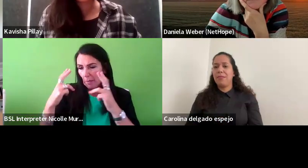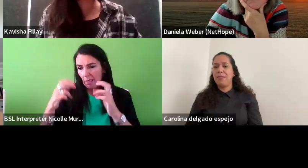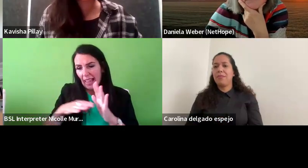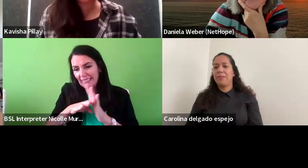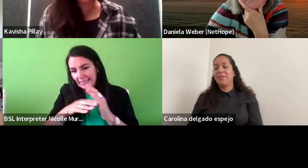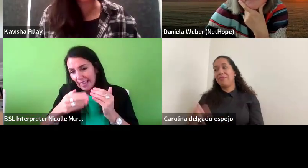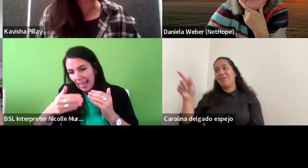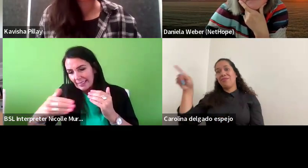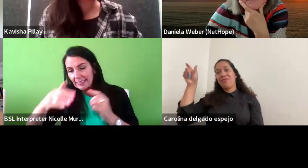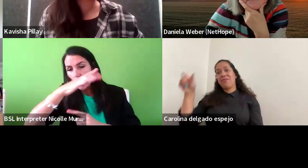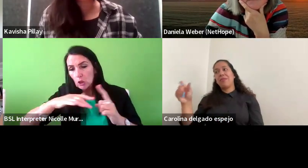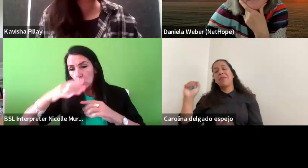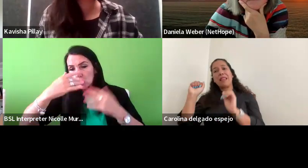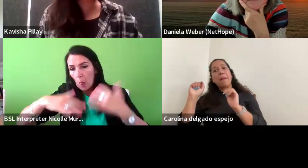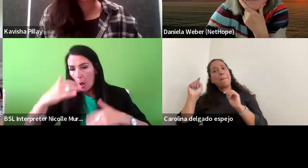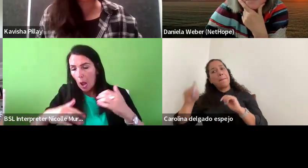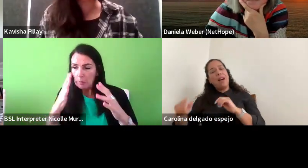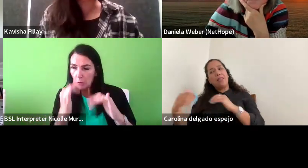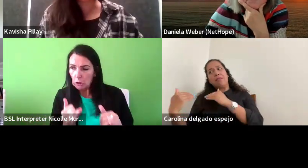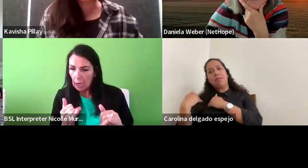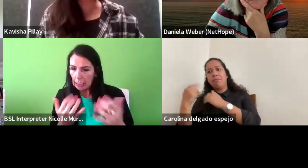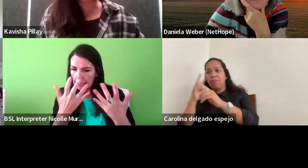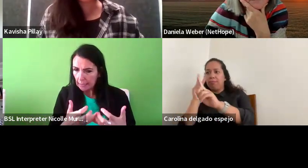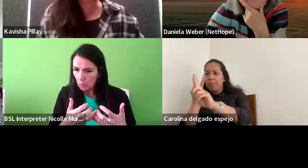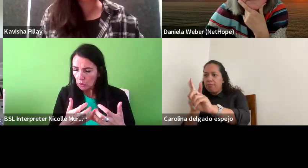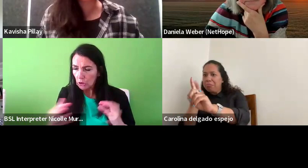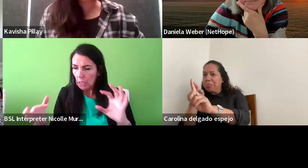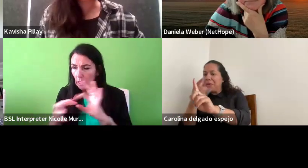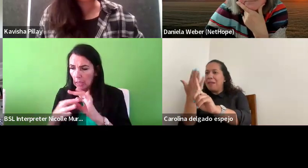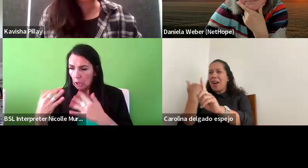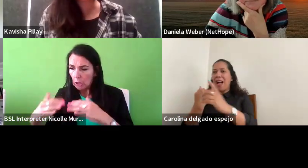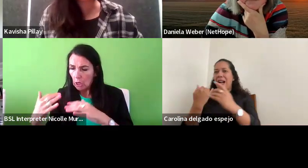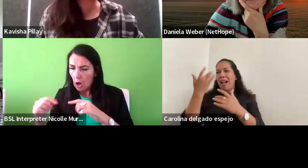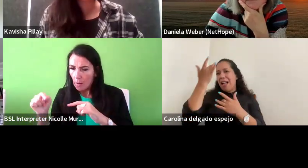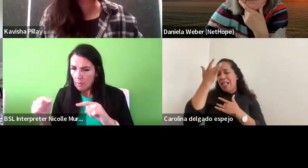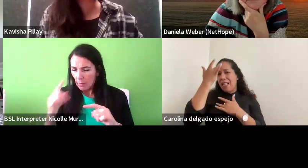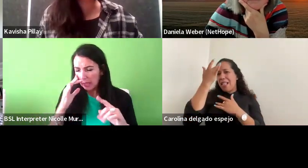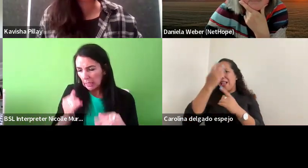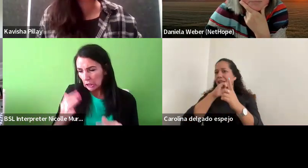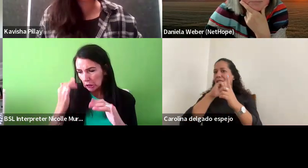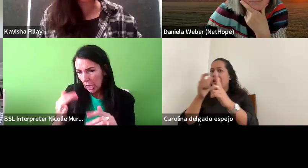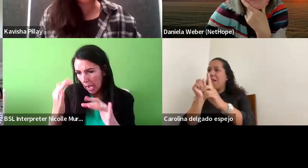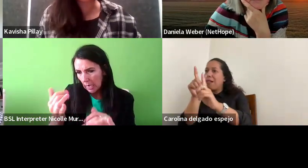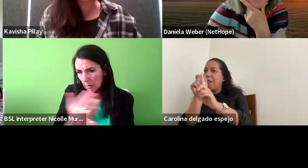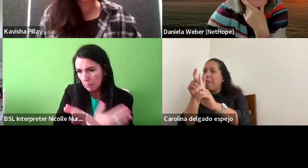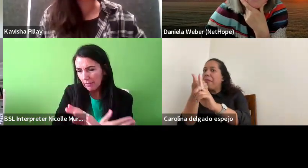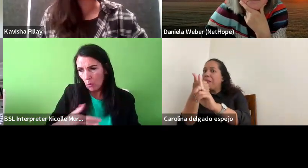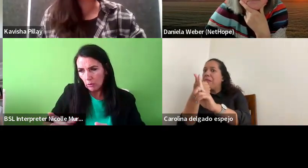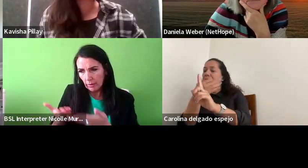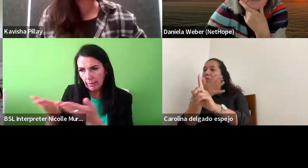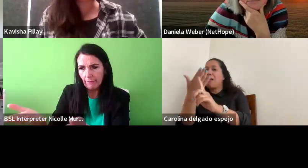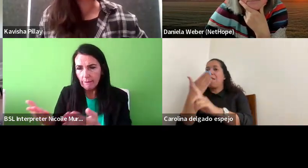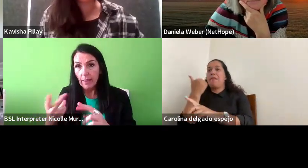the social harms that these technologies may be posing. And if technology is going to be harmful to